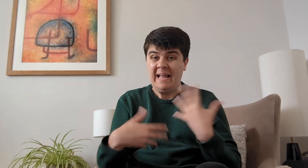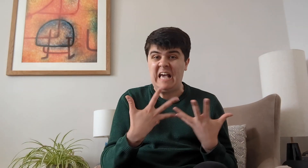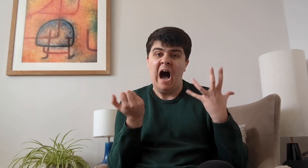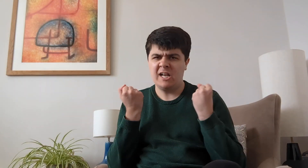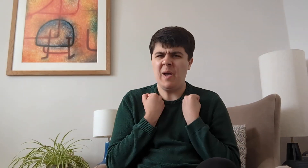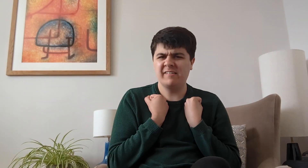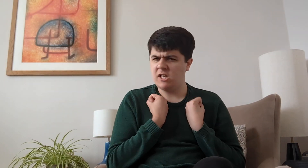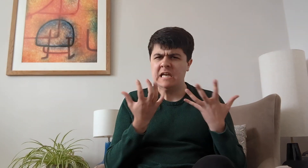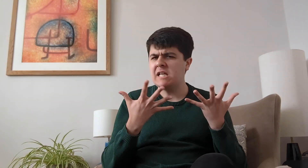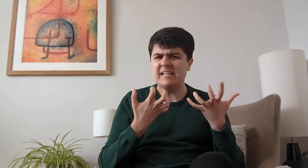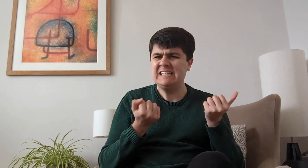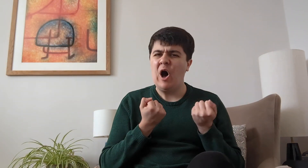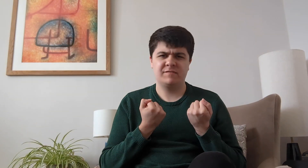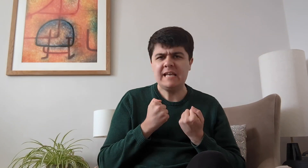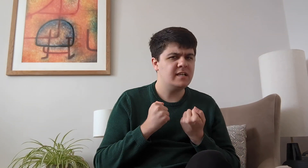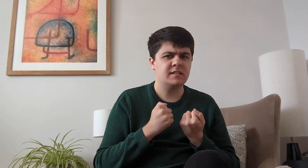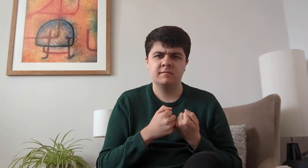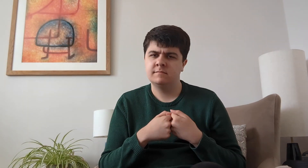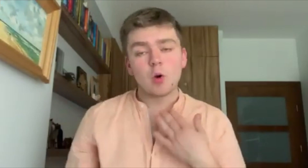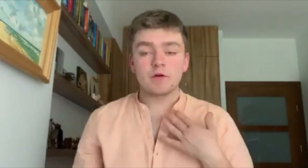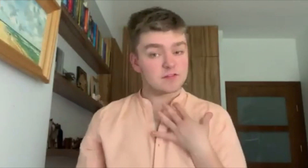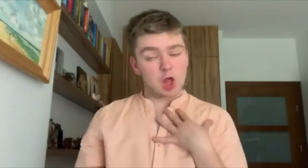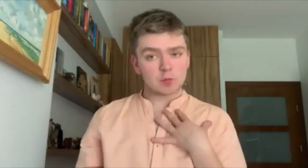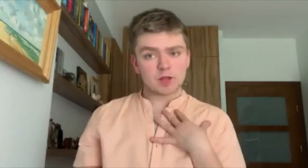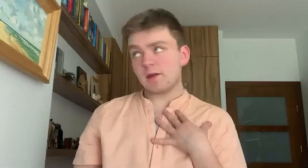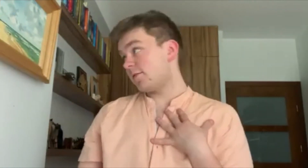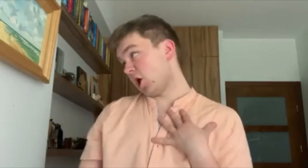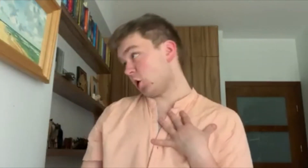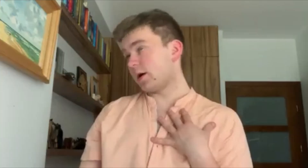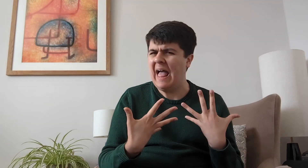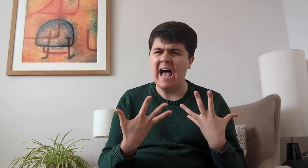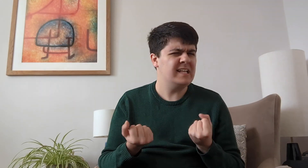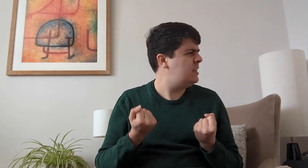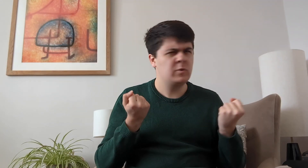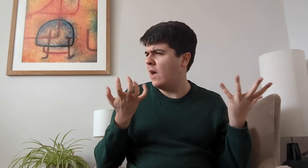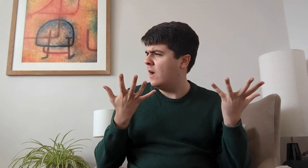Oh my god, you have such an uncovered songs fetish. It's not me, it's Luca. Who the hell is Luca?